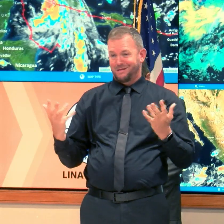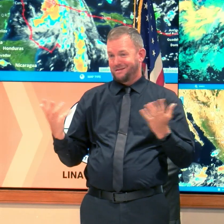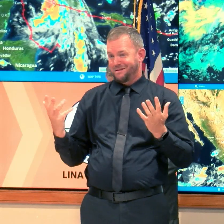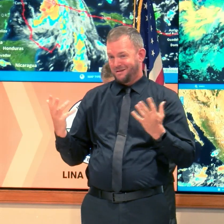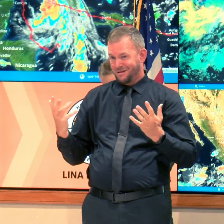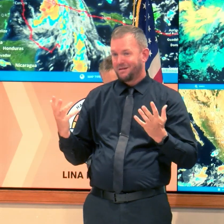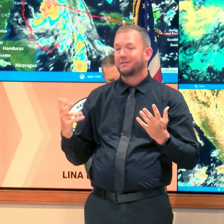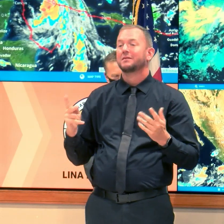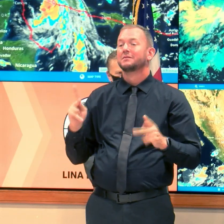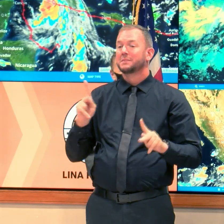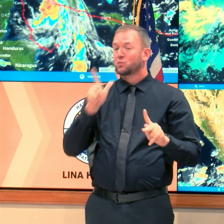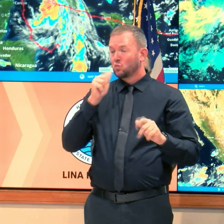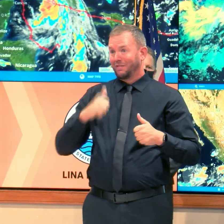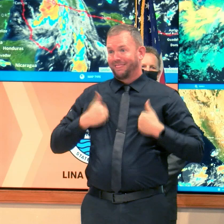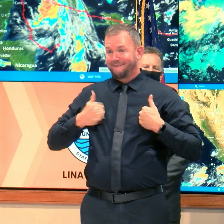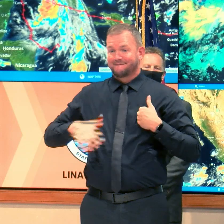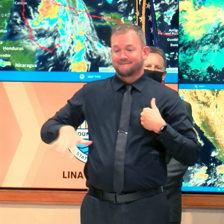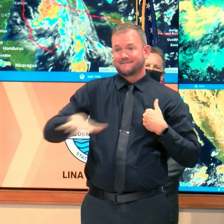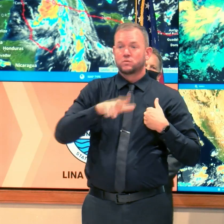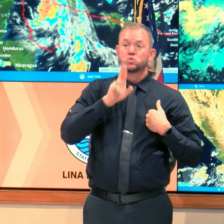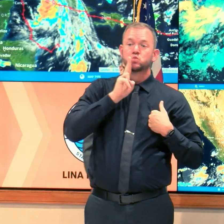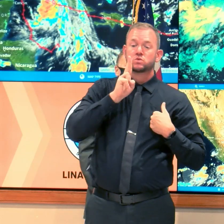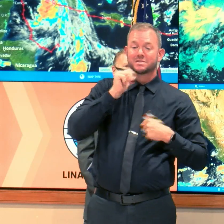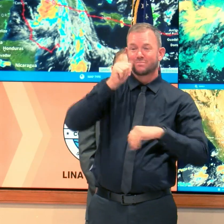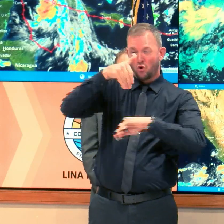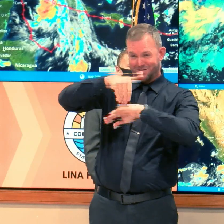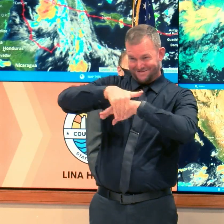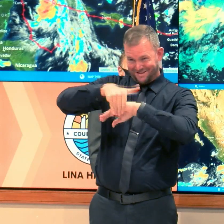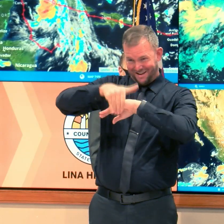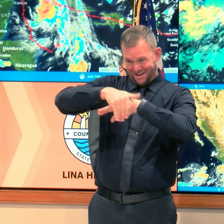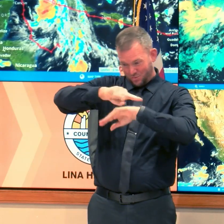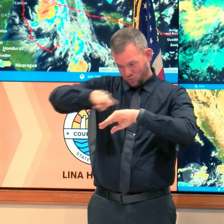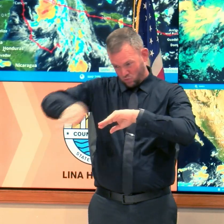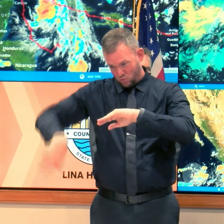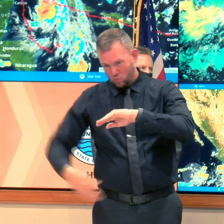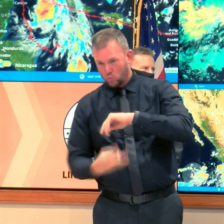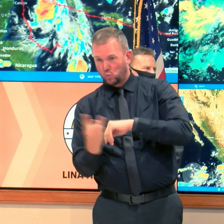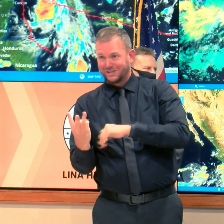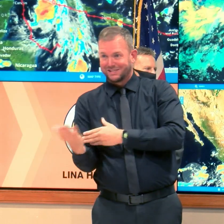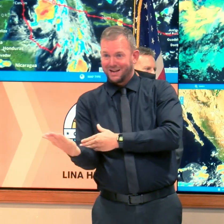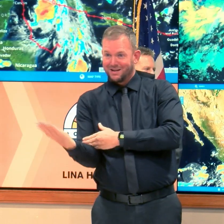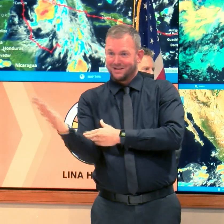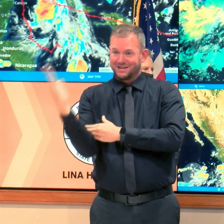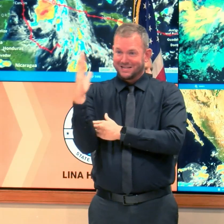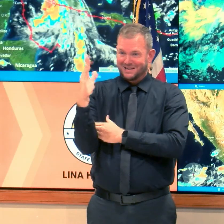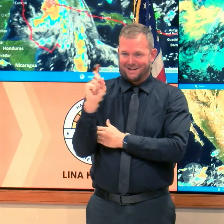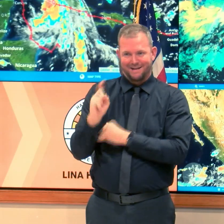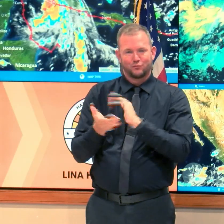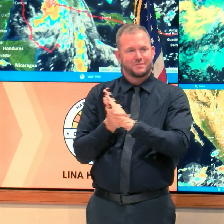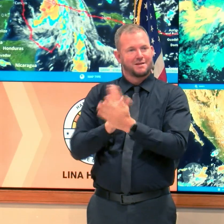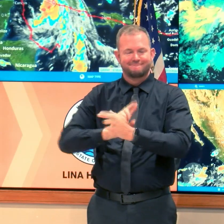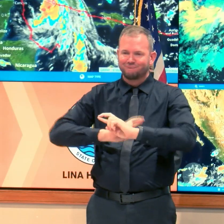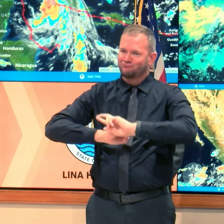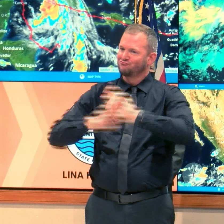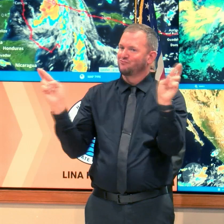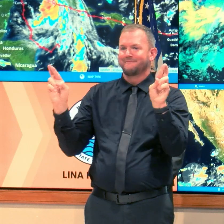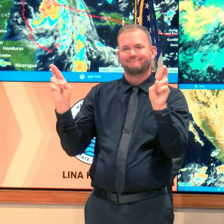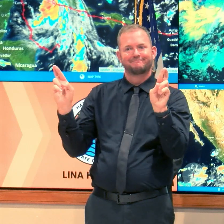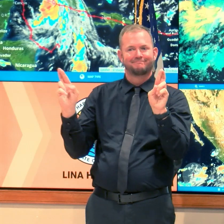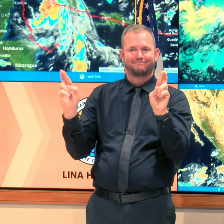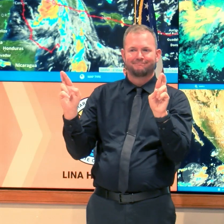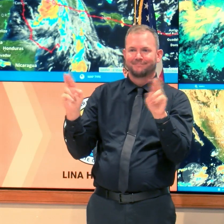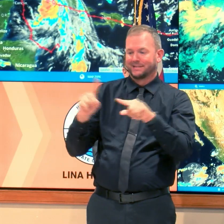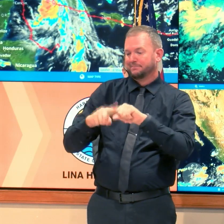night going into Wednesday, to kind of be prepared, depending on what we know